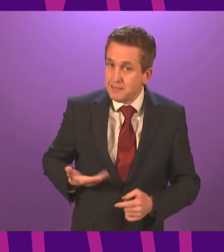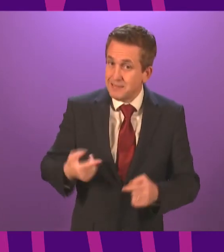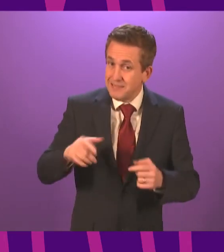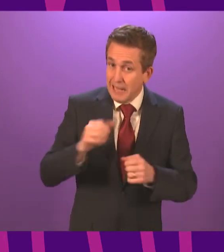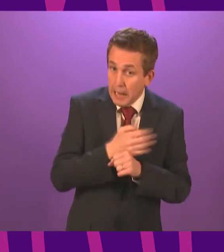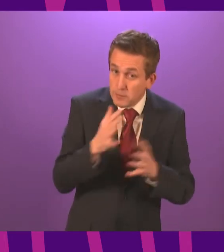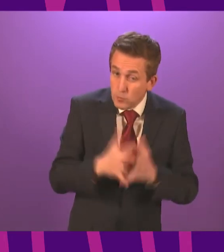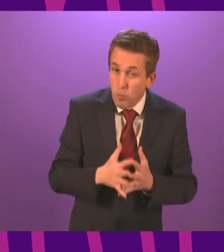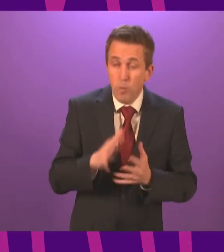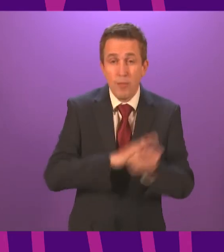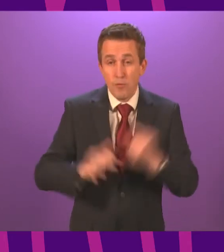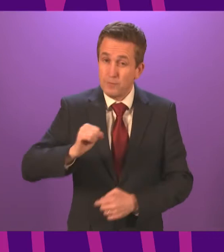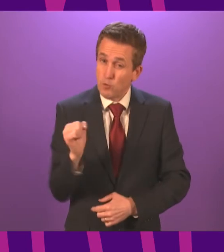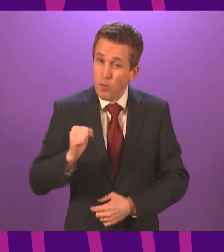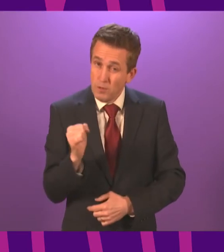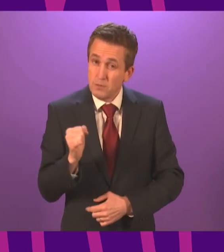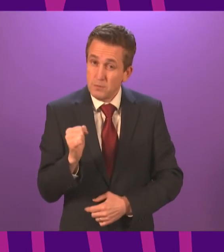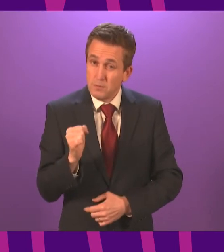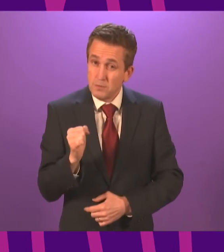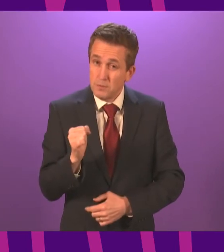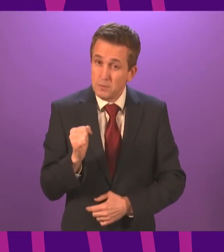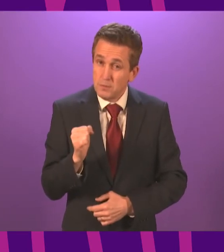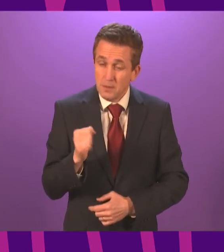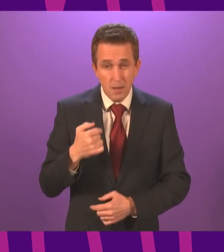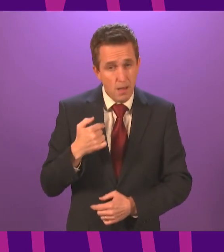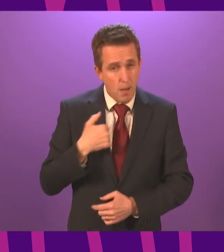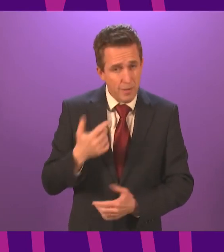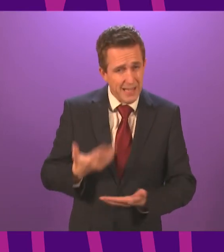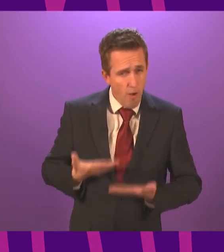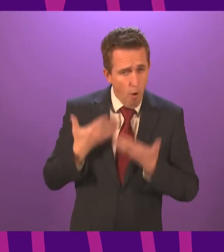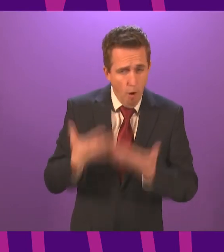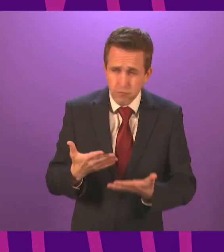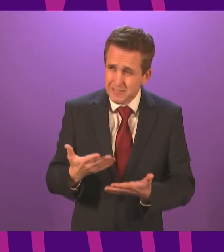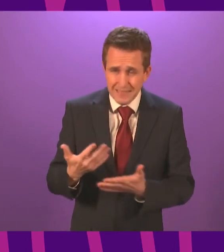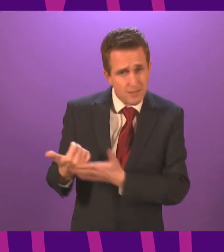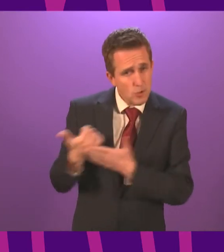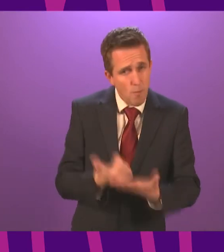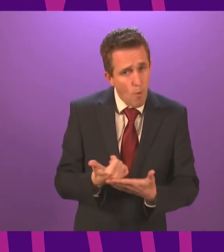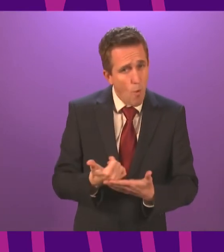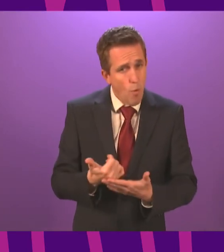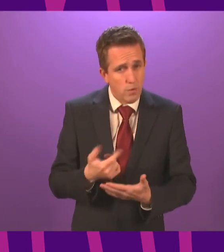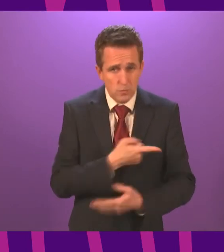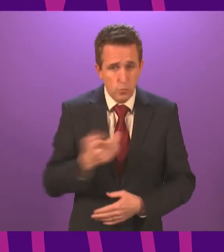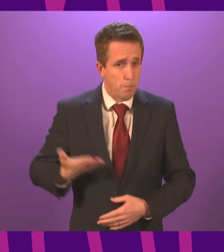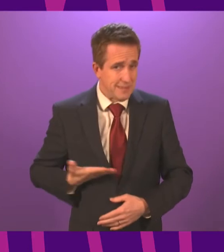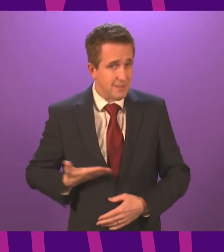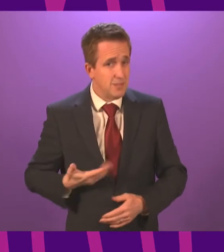country, particularly whether they have the appropriate support they need from this government to continue trading, therefore to ensure